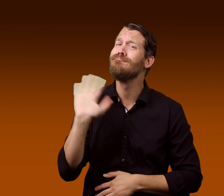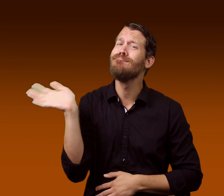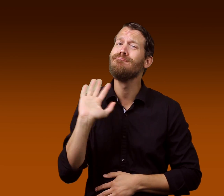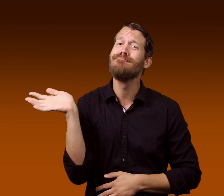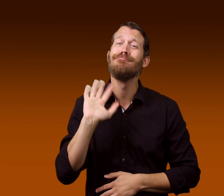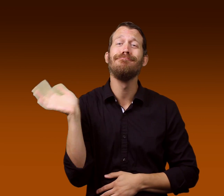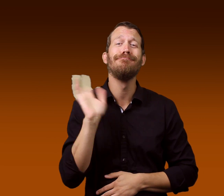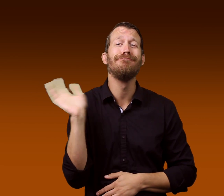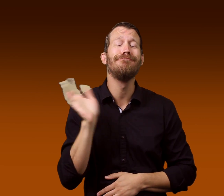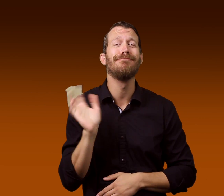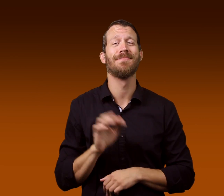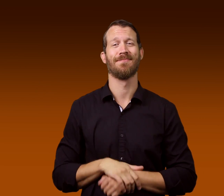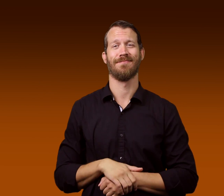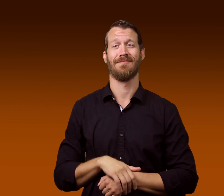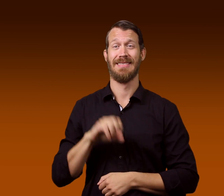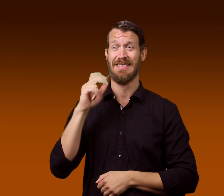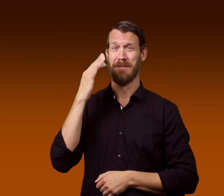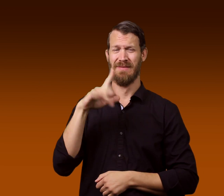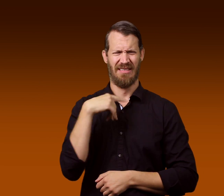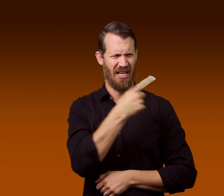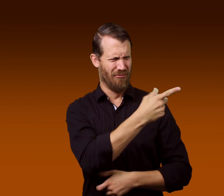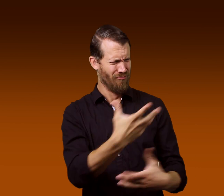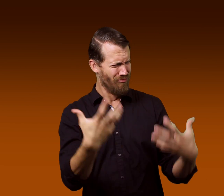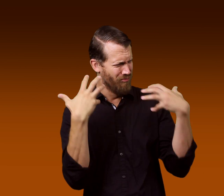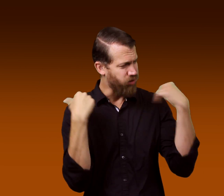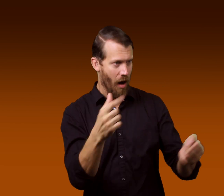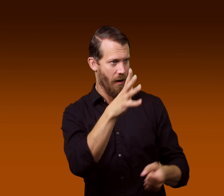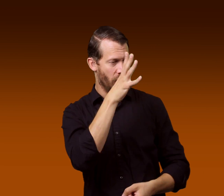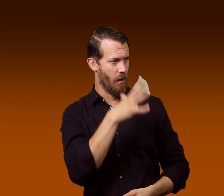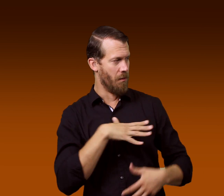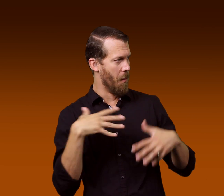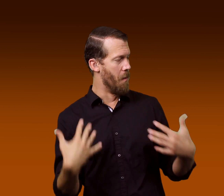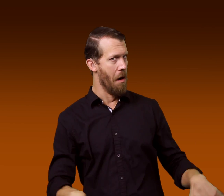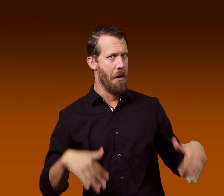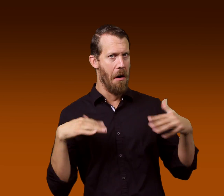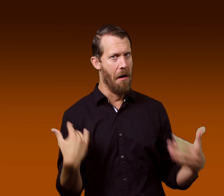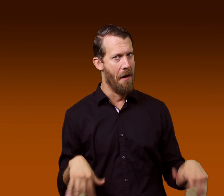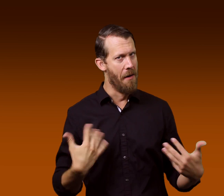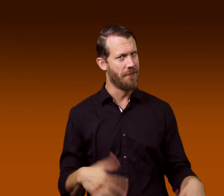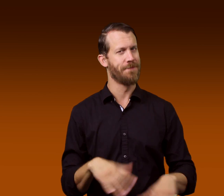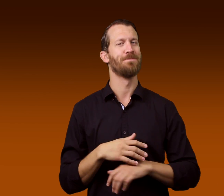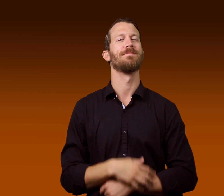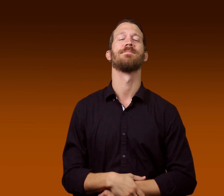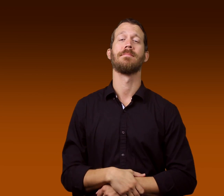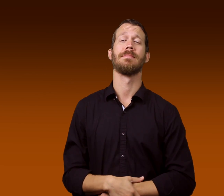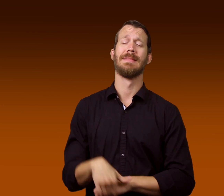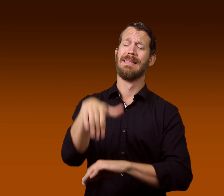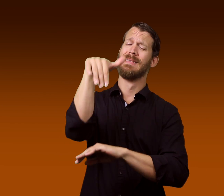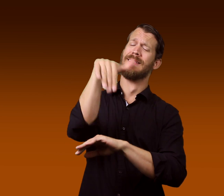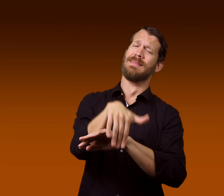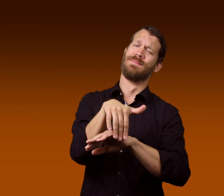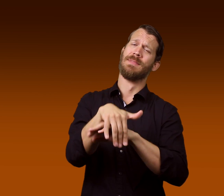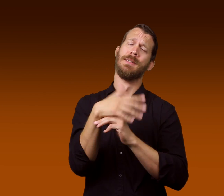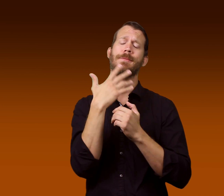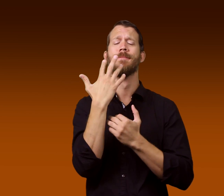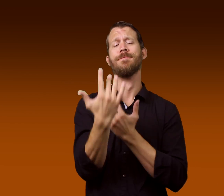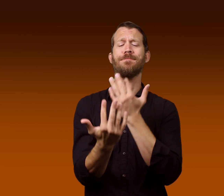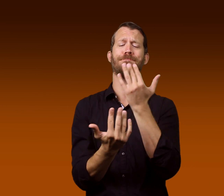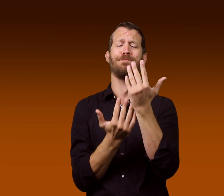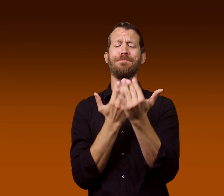little farmhouse. She went down to the road as the wagon pulled away and waved goodbye to her neighbors. "You're a brave woman,"